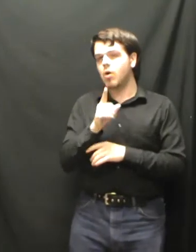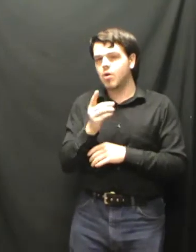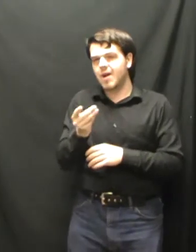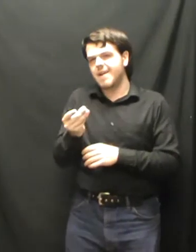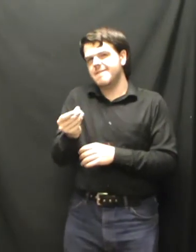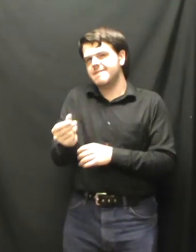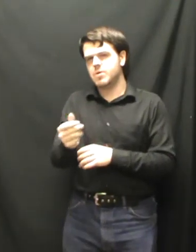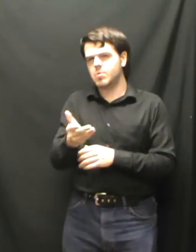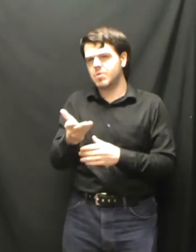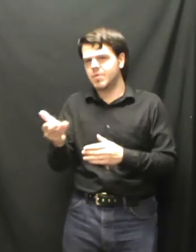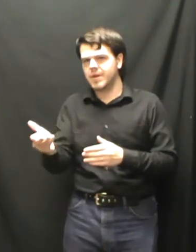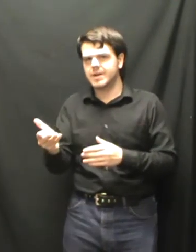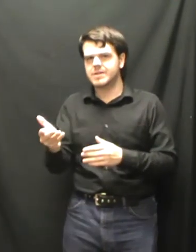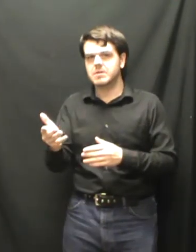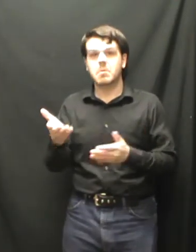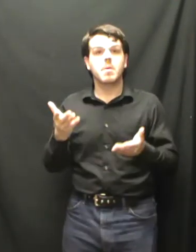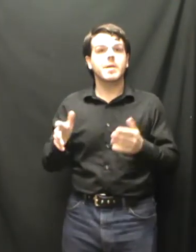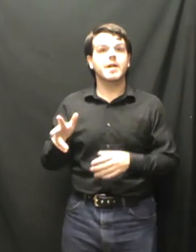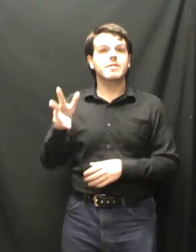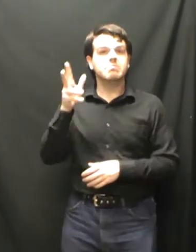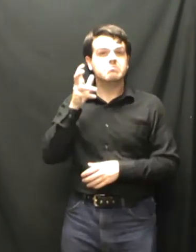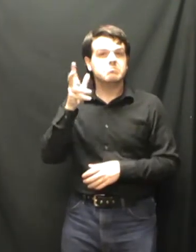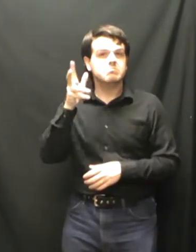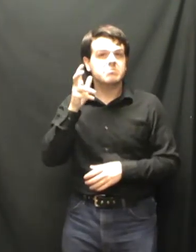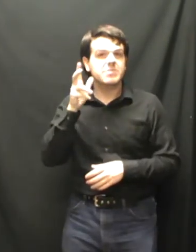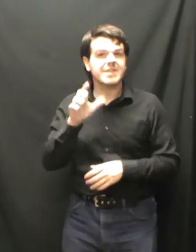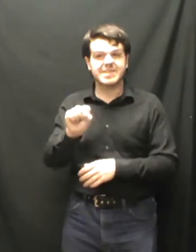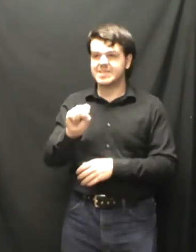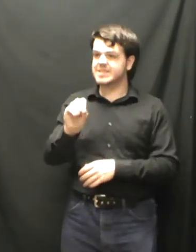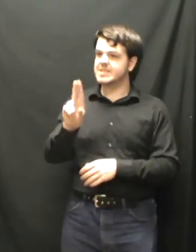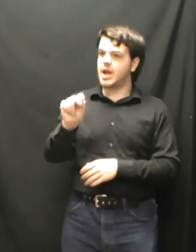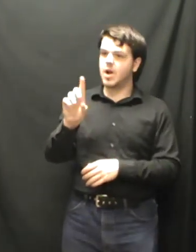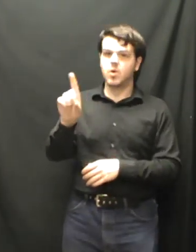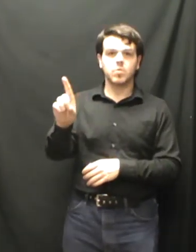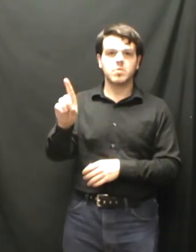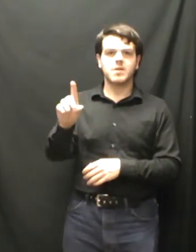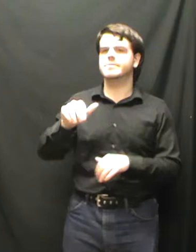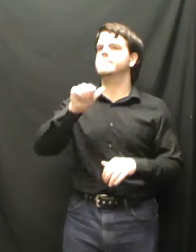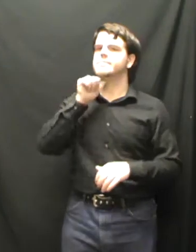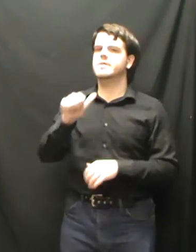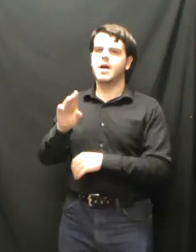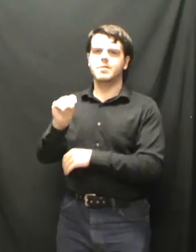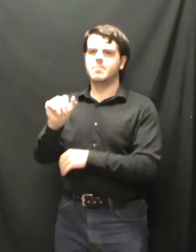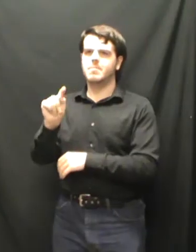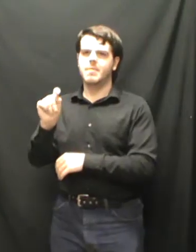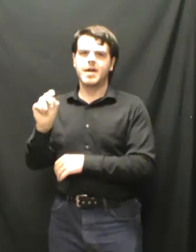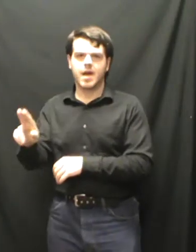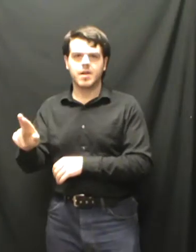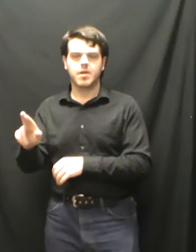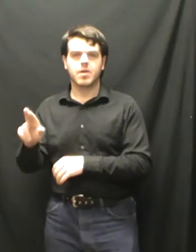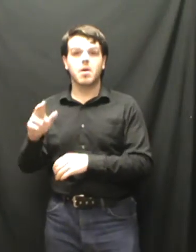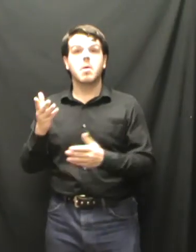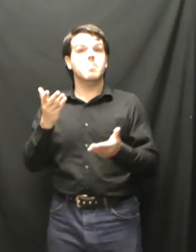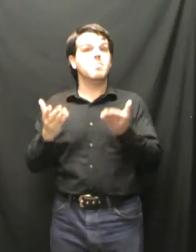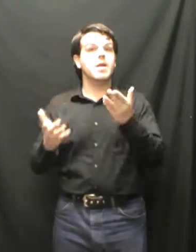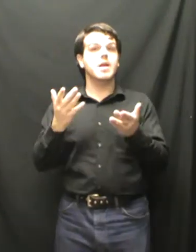hearing, it's not matter. Visual things that you see, like a flame or a light burning, the